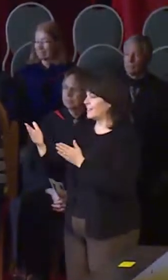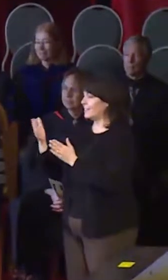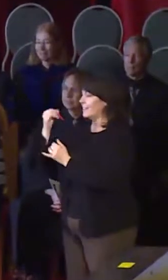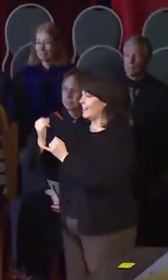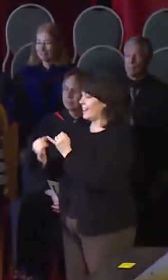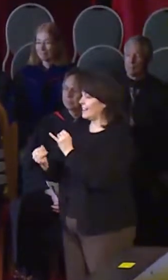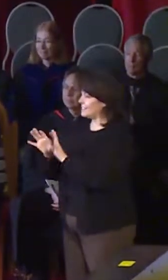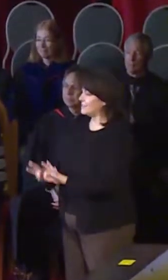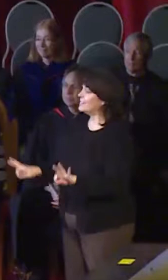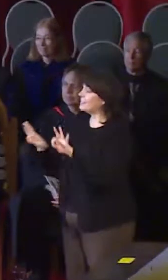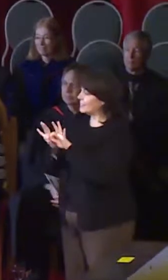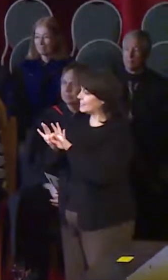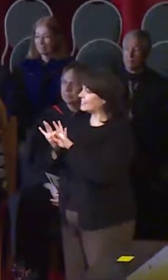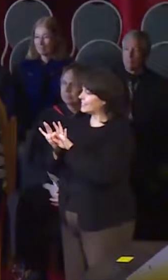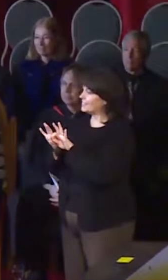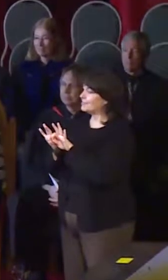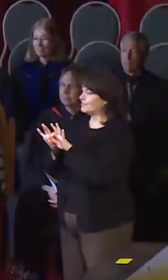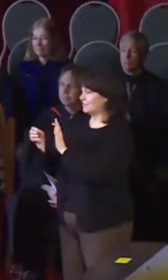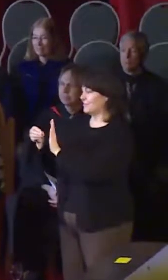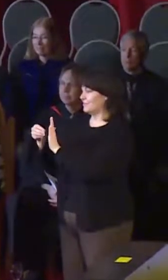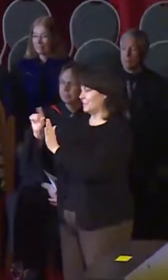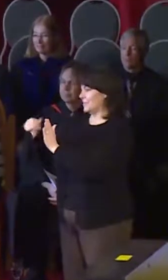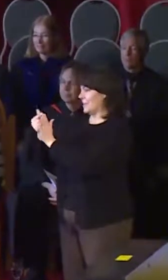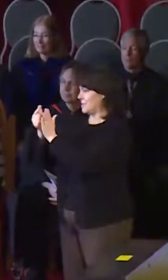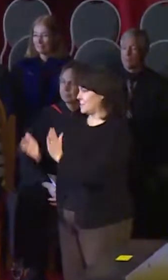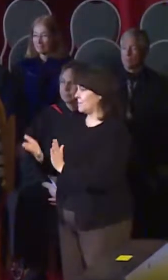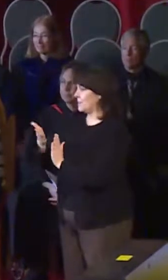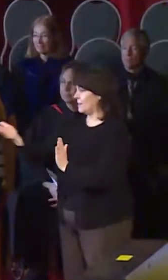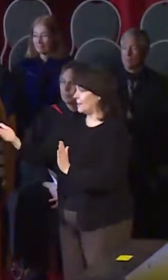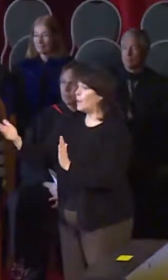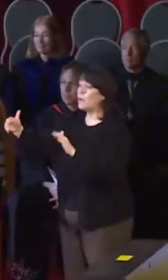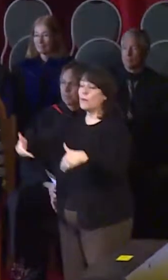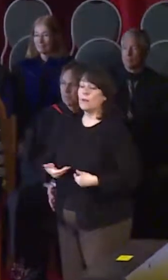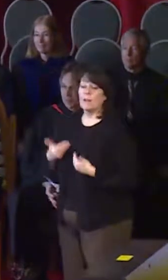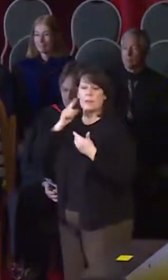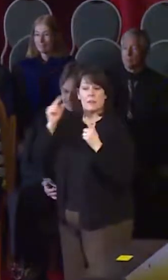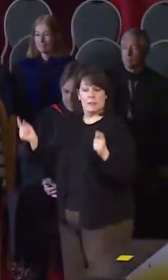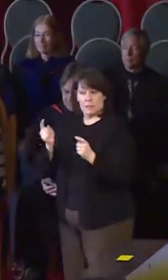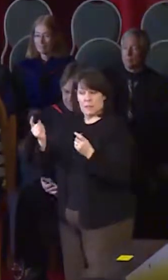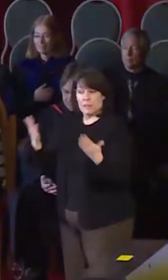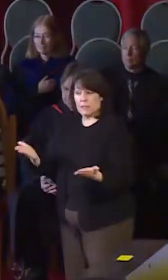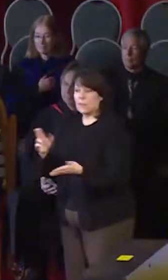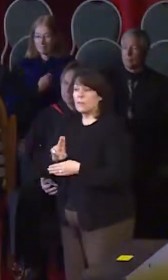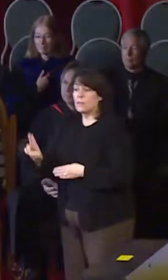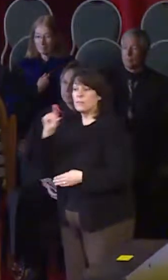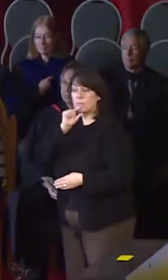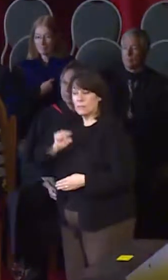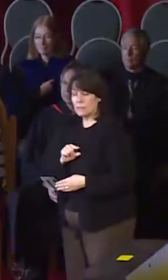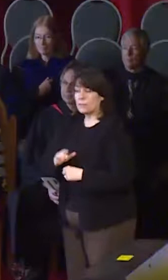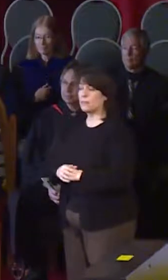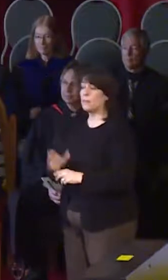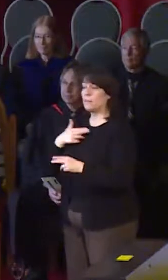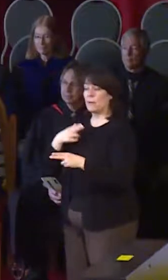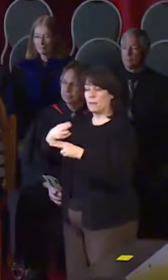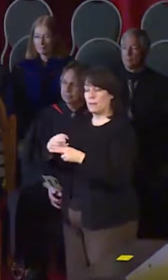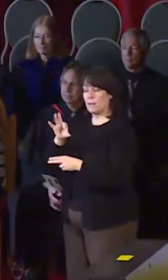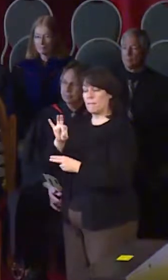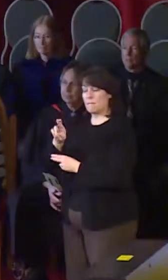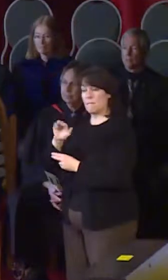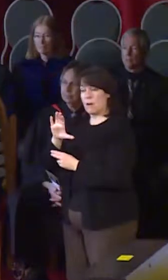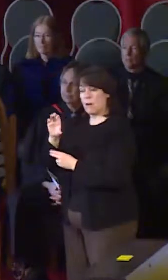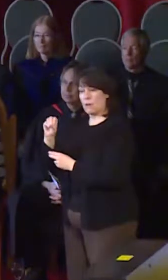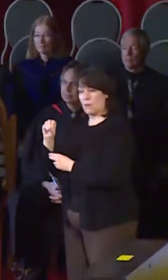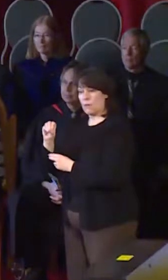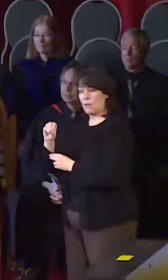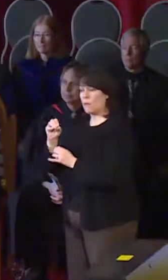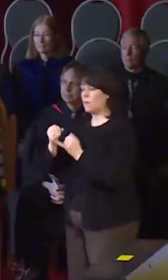but certainly not least, graduands. Welcome to the celebration of convocation at the University of Guelph. My name is Franco